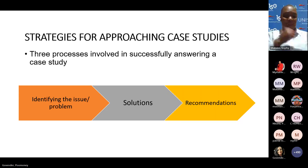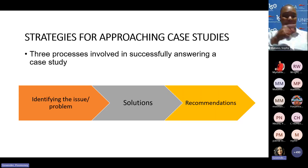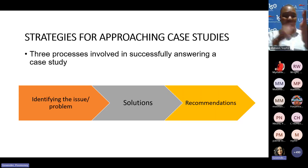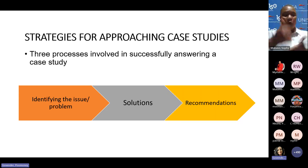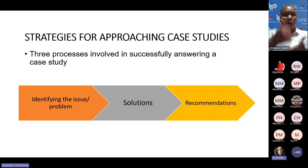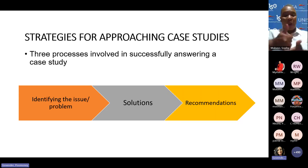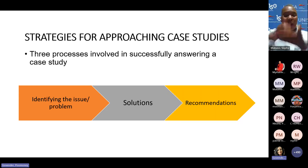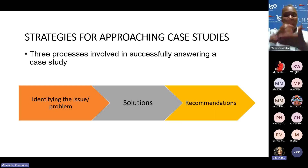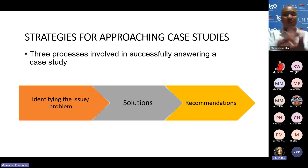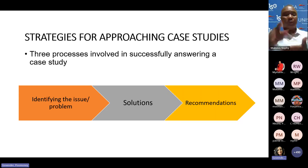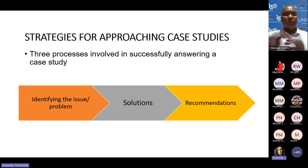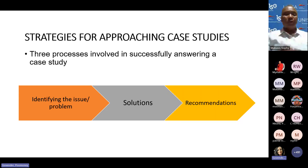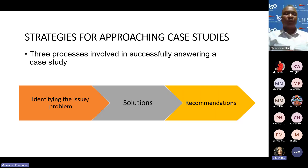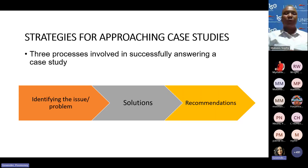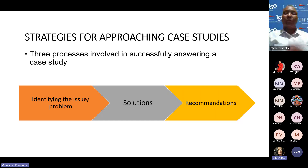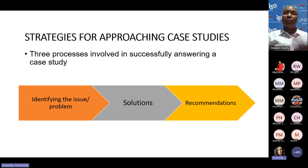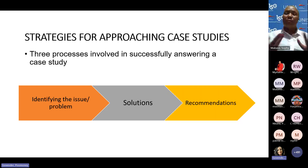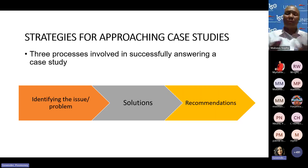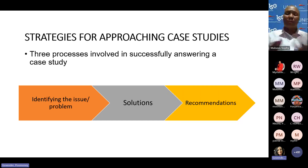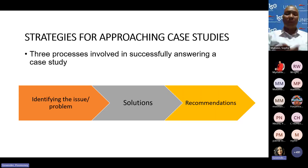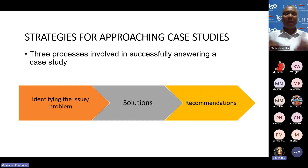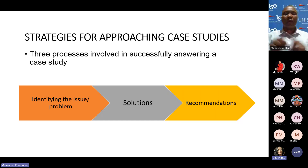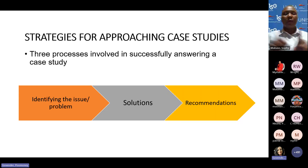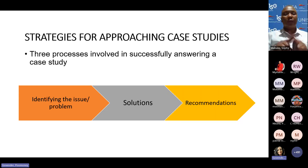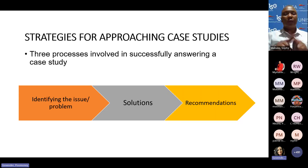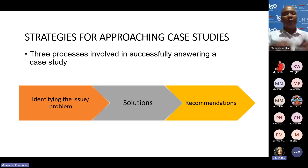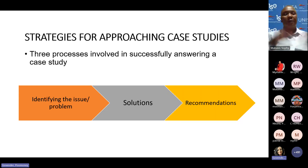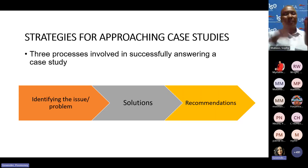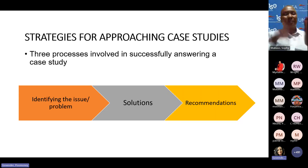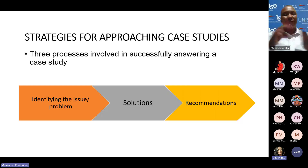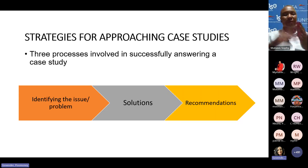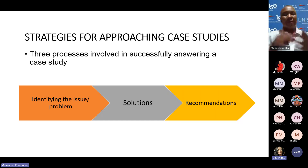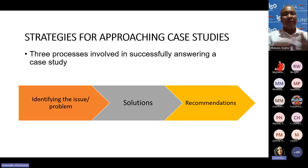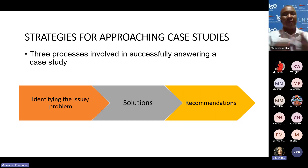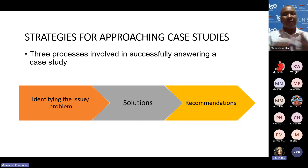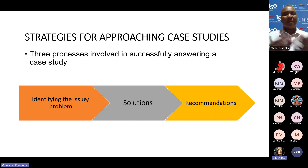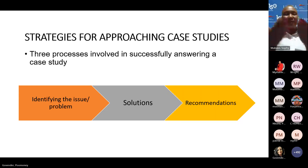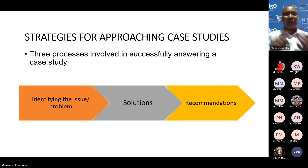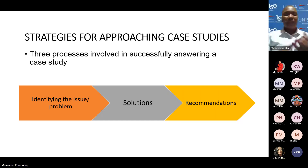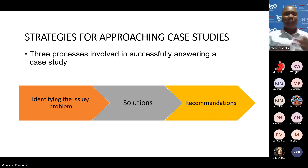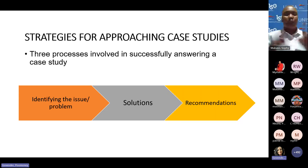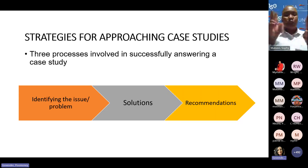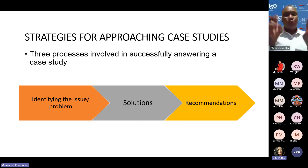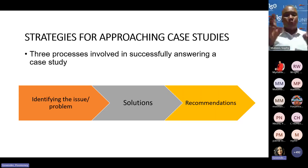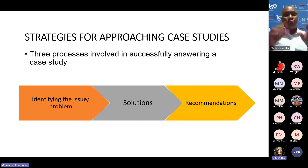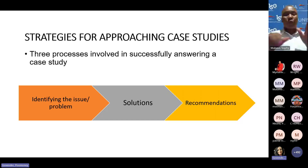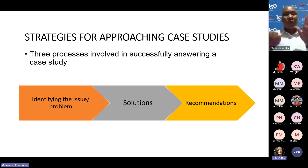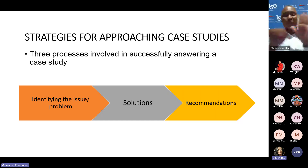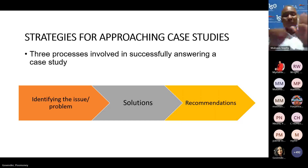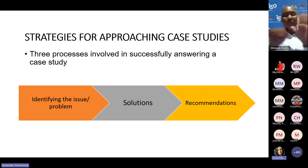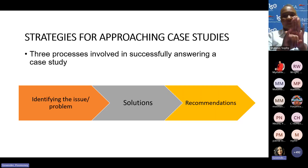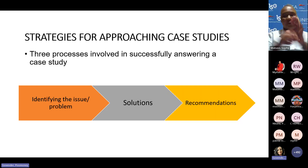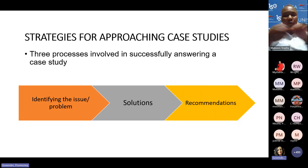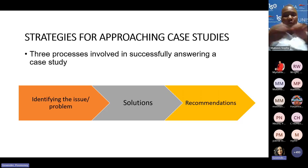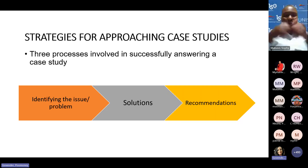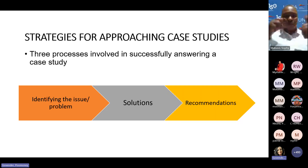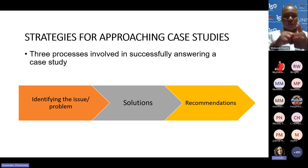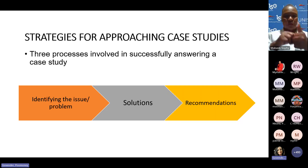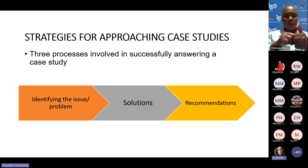you, right? So as you read the case study, identify the issue or the problem. Then